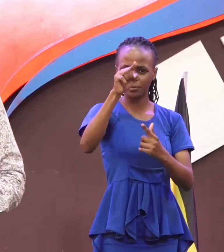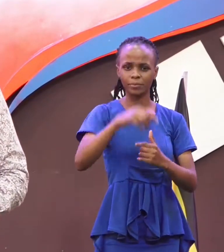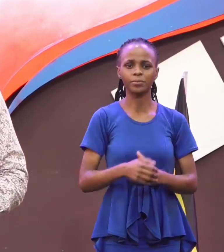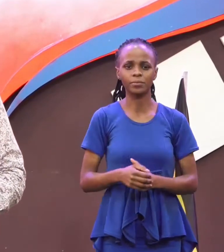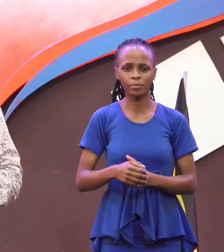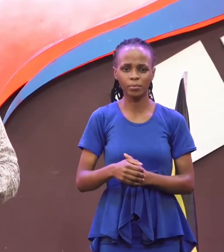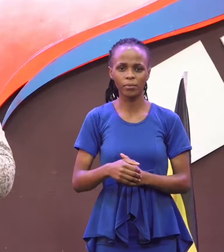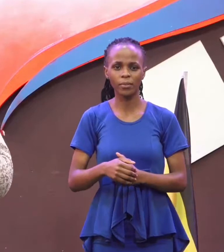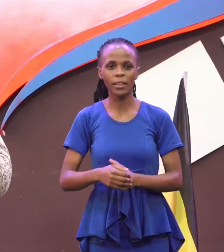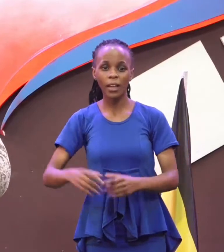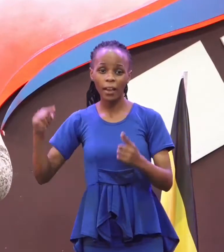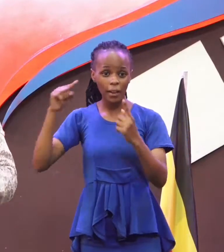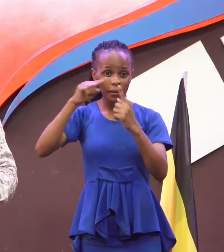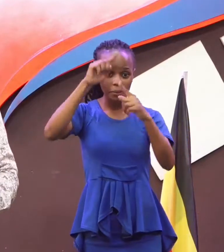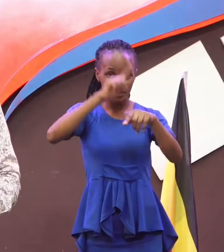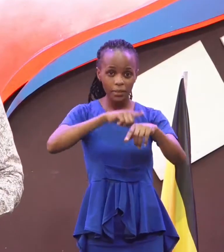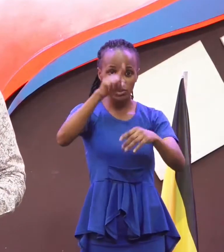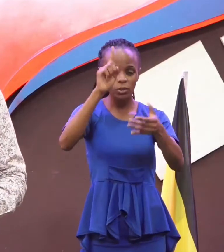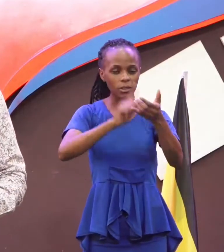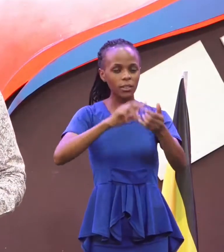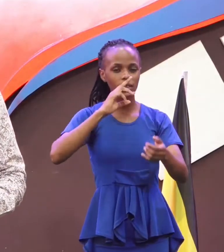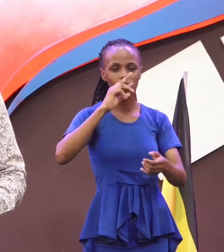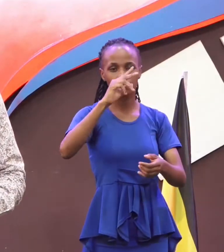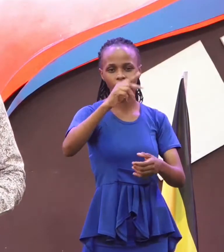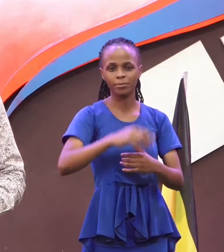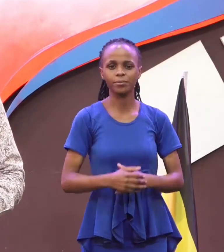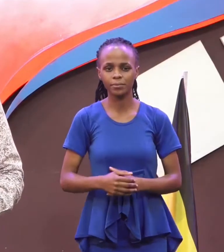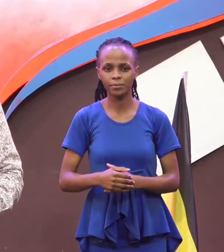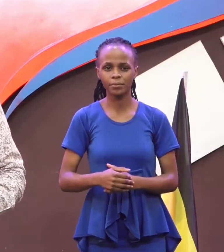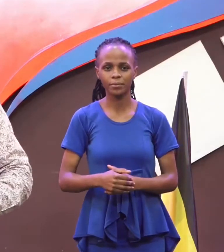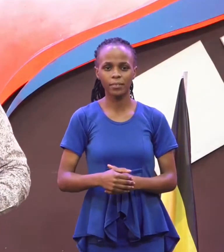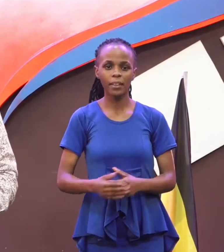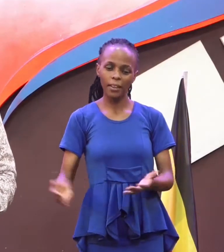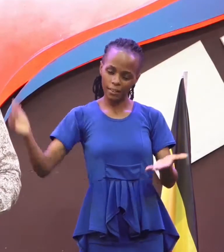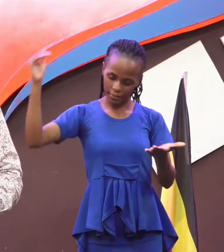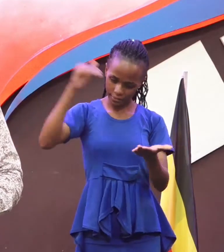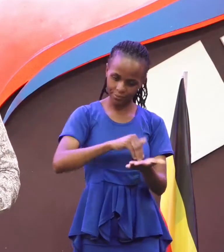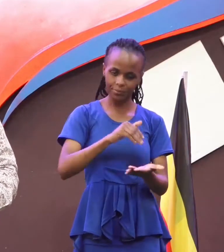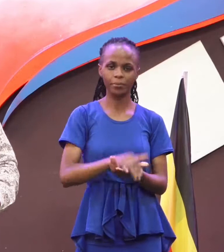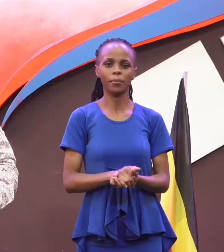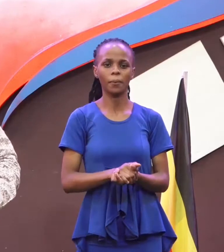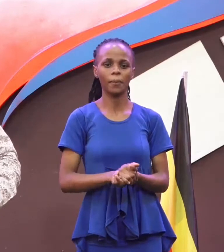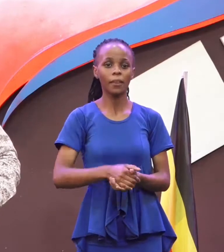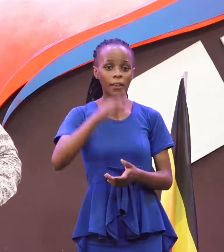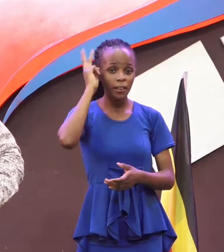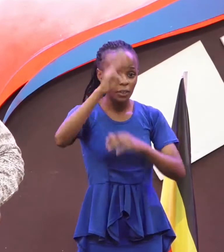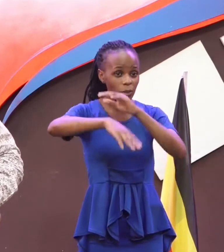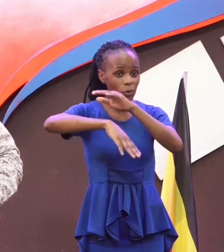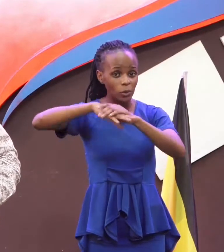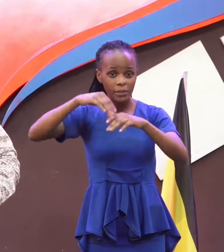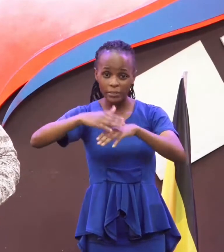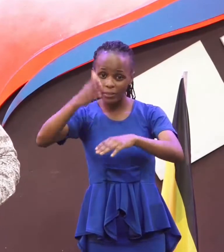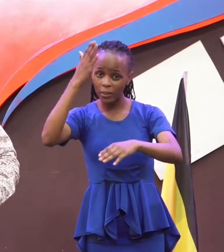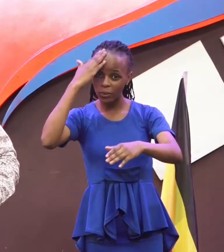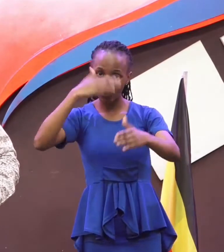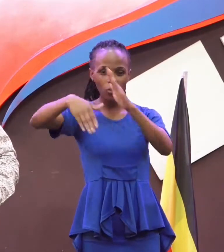is so close to you. Okutuusa ng'ofunye eky'okuddamu. Not until you've gotten an answer. Natera. And still, tulimanya nti Katonda yakuvaako.